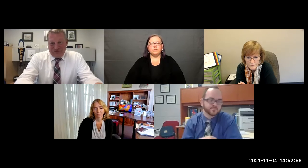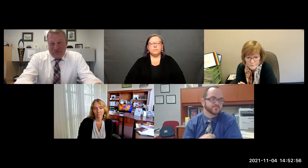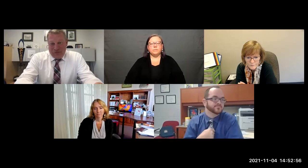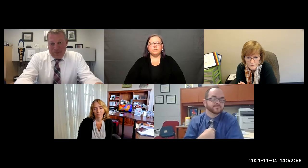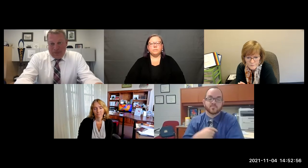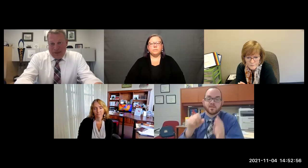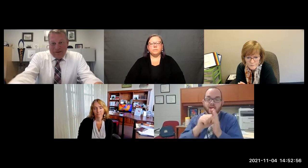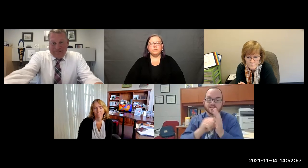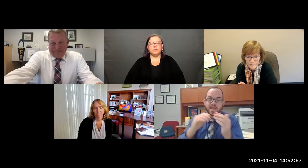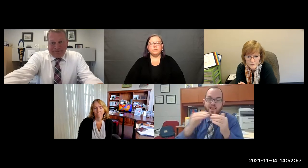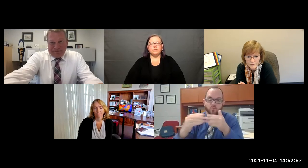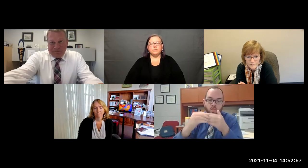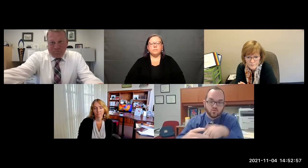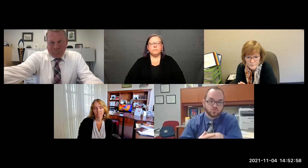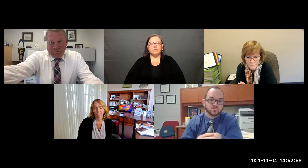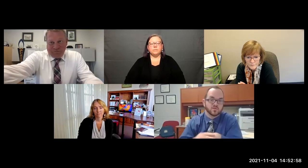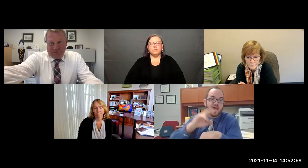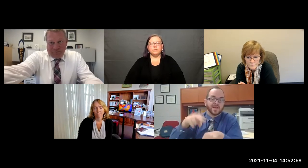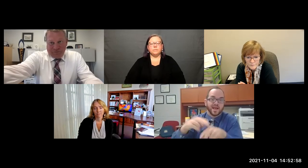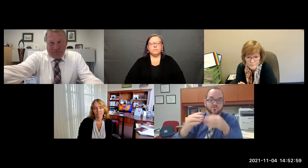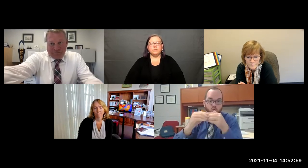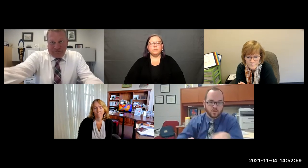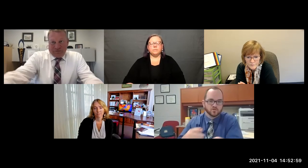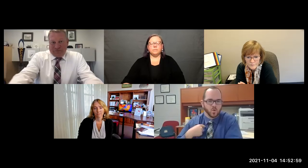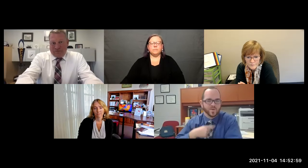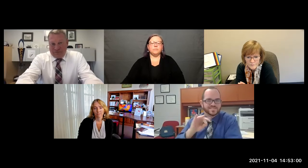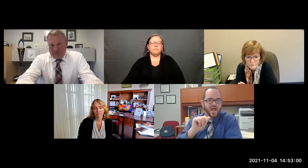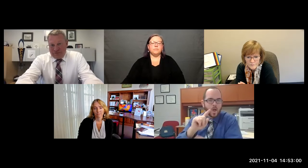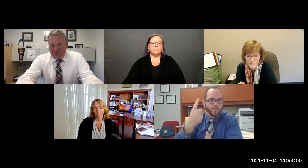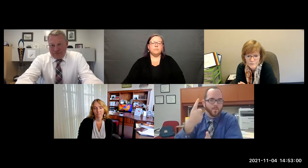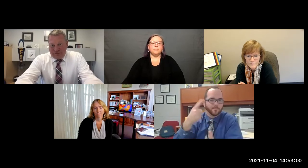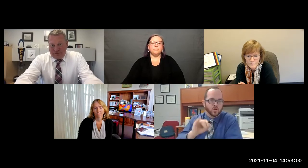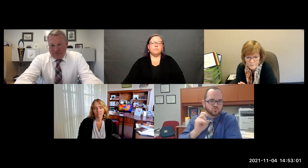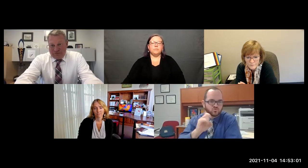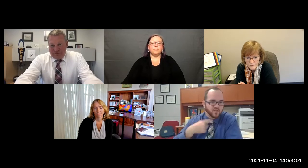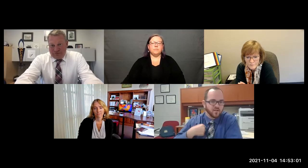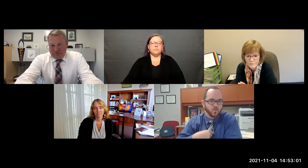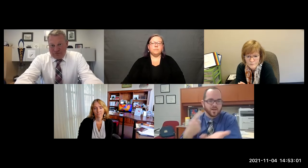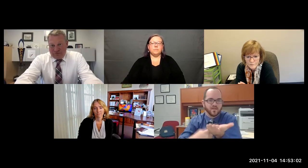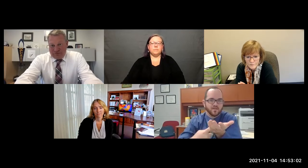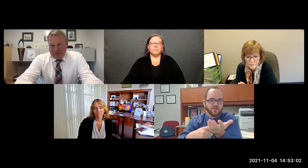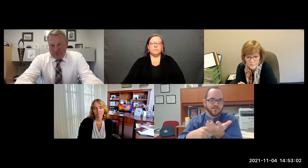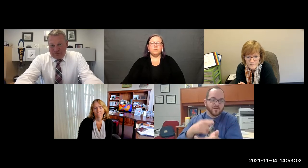to deaf children, children at a young age related to language. Also thinking about